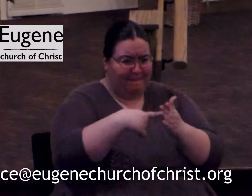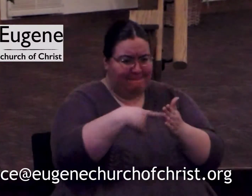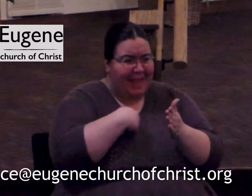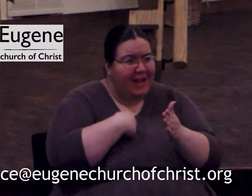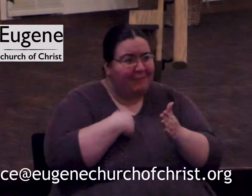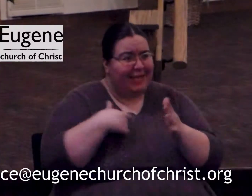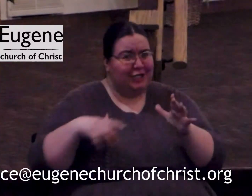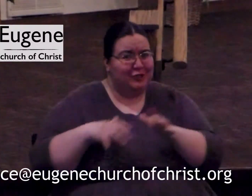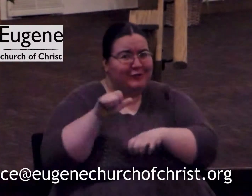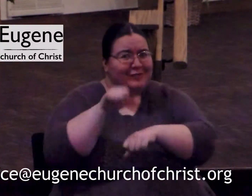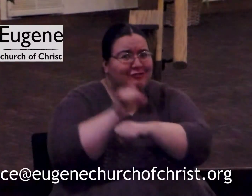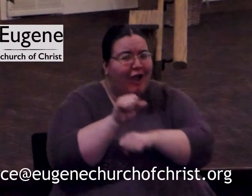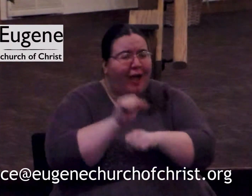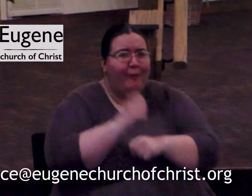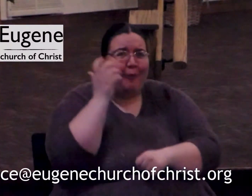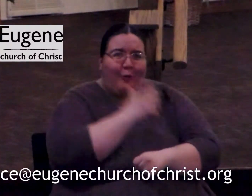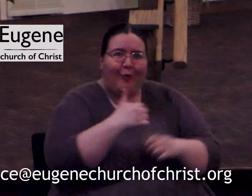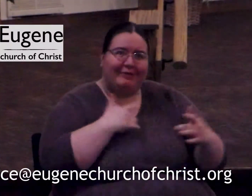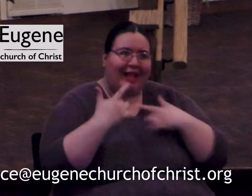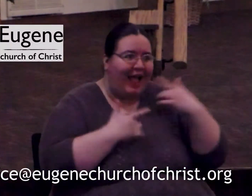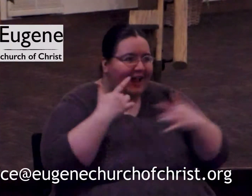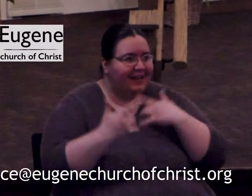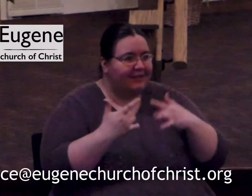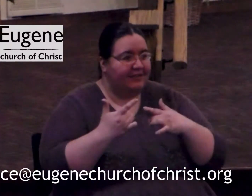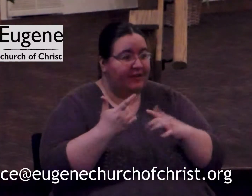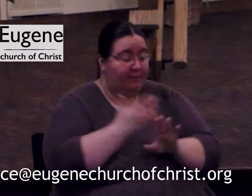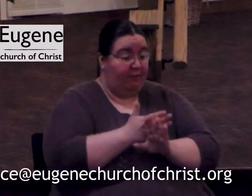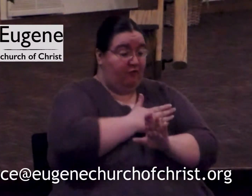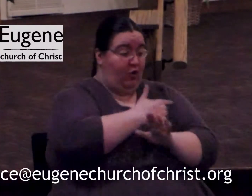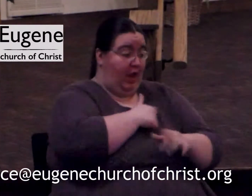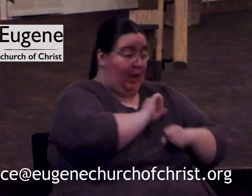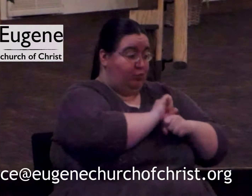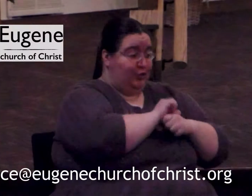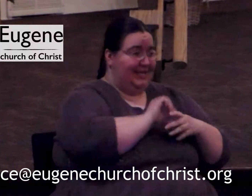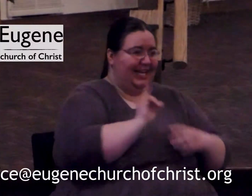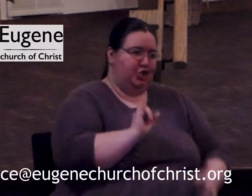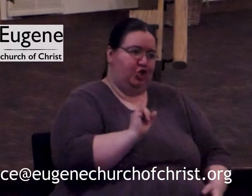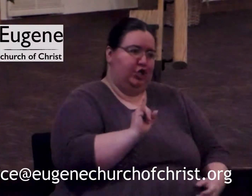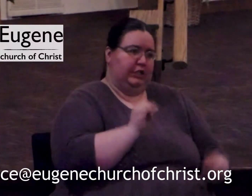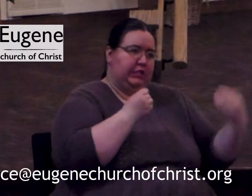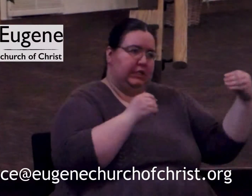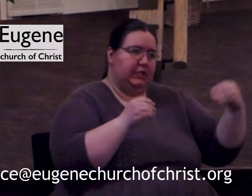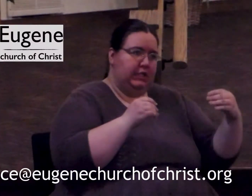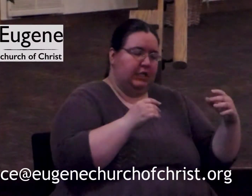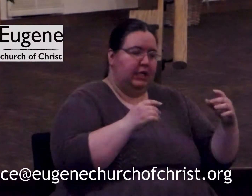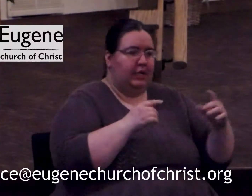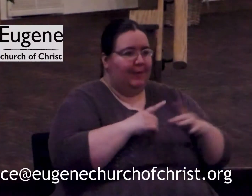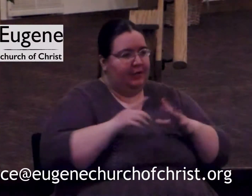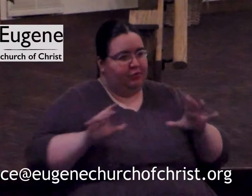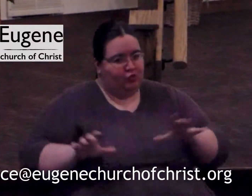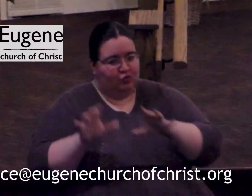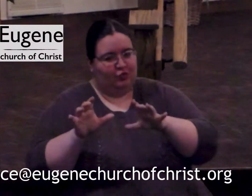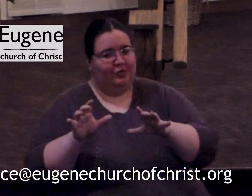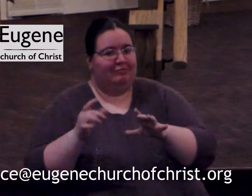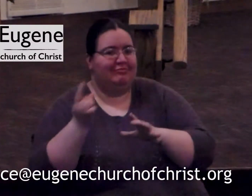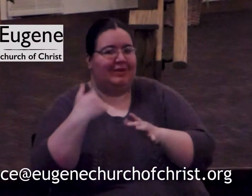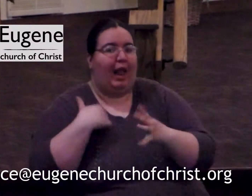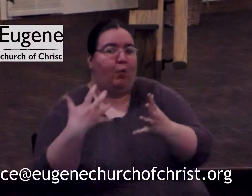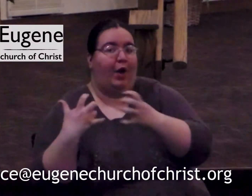that. I had gone from working in an insurance company to actually doing something I wanted to do. No offense, insurance people. Shane from State Farm, wherever you're at.